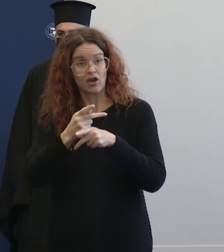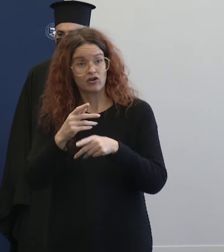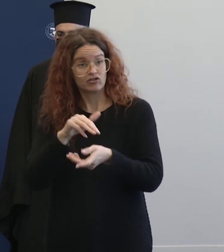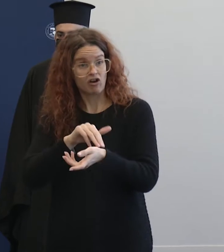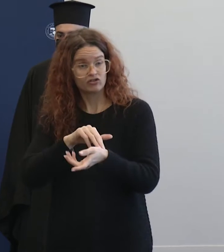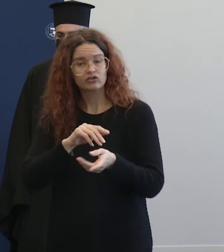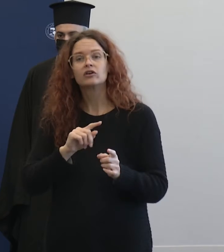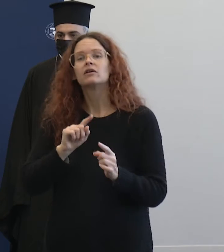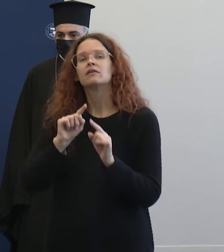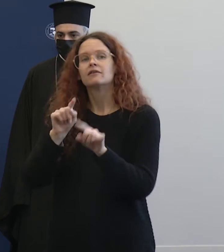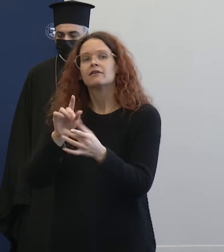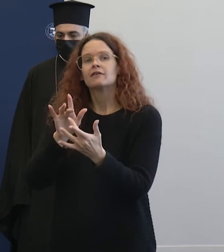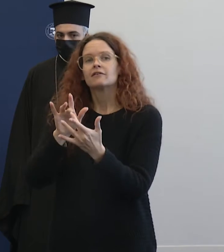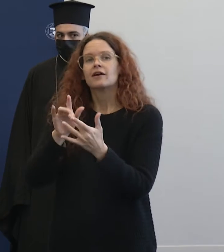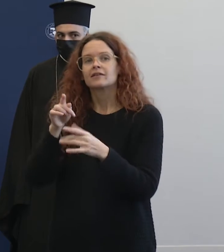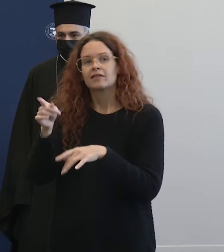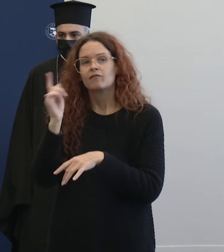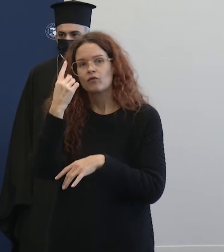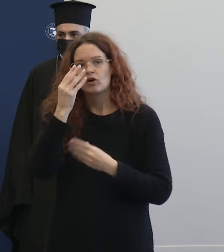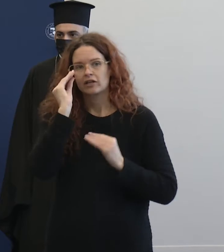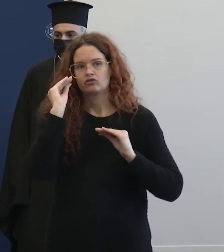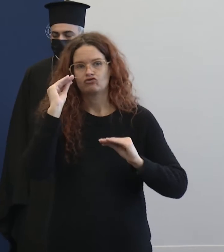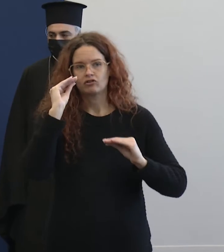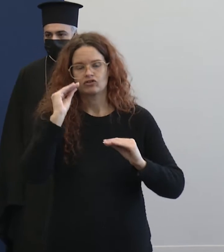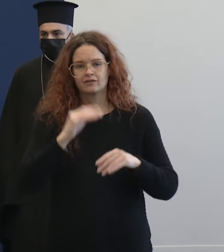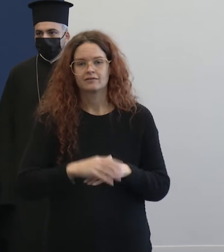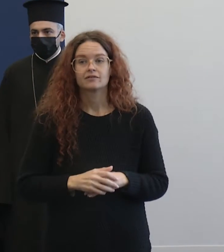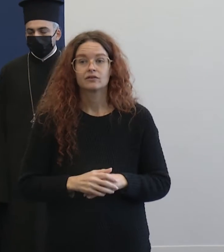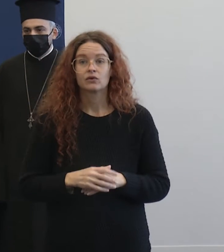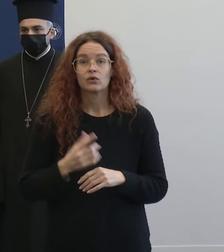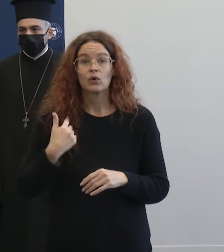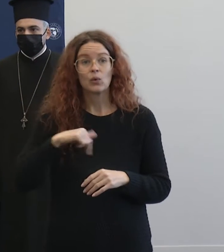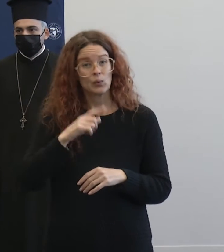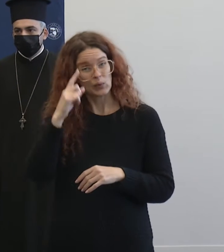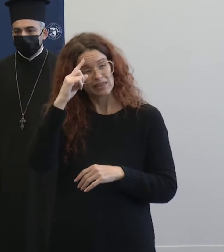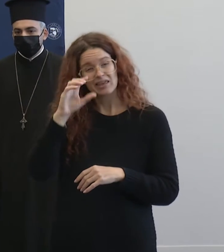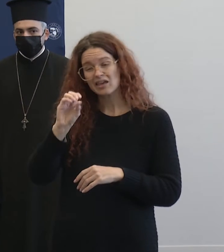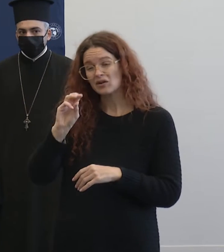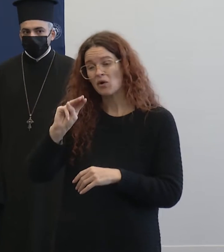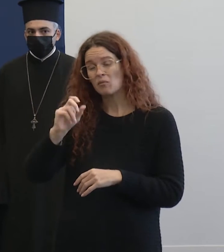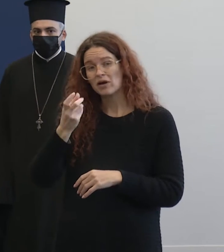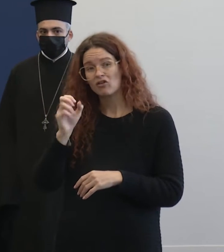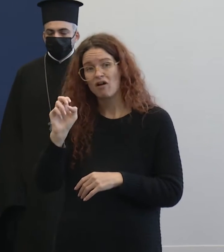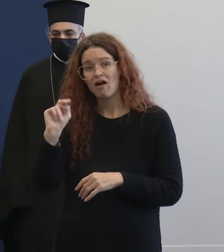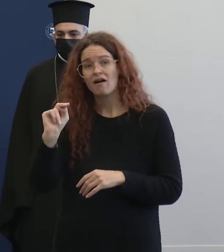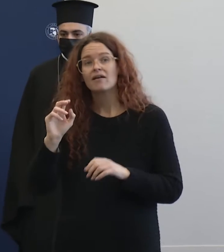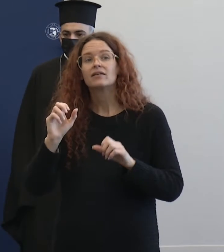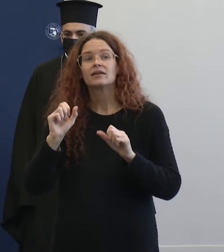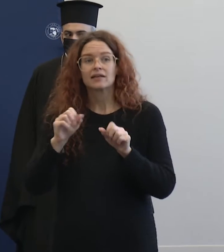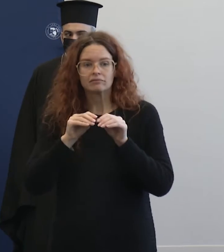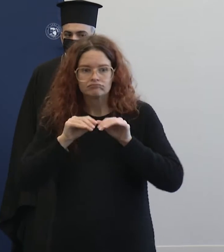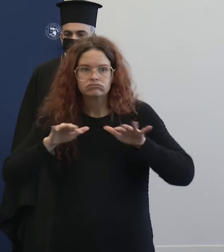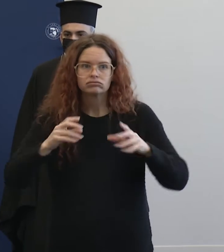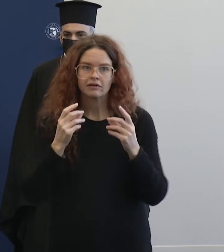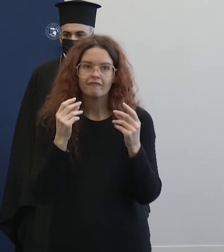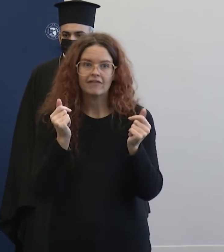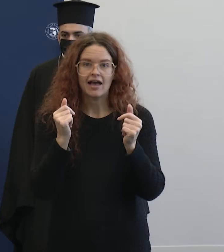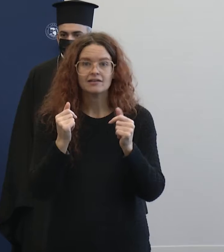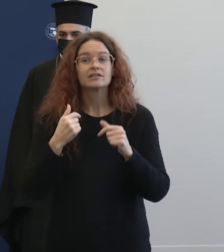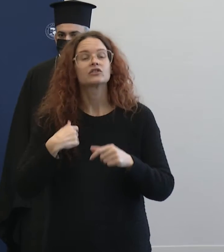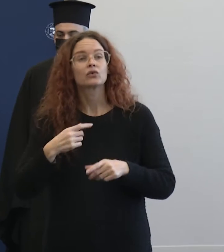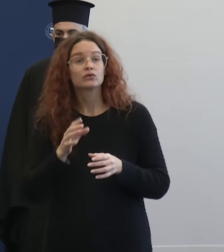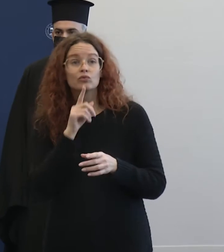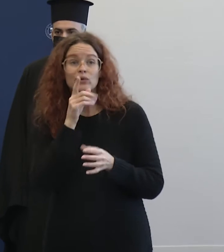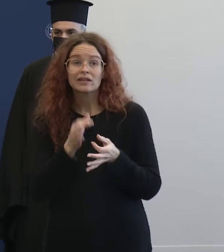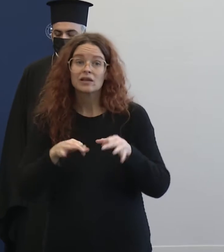and stay home. We believe the new Omicron variant may be more transmissible, so it is critical to protect ourselves, our loved ones, especially